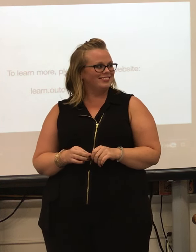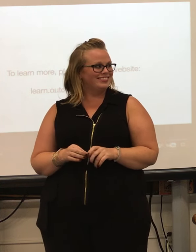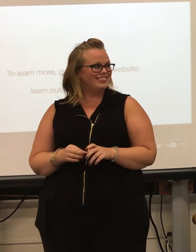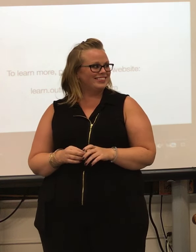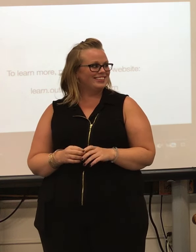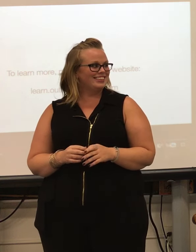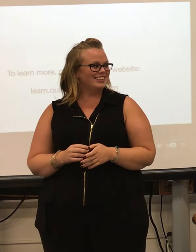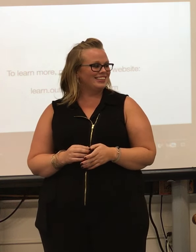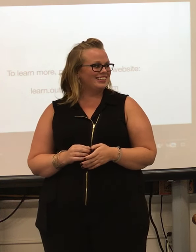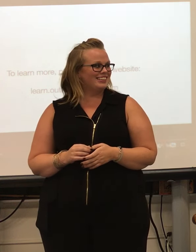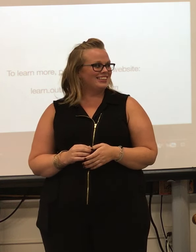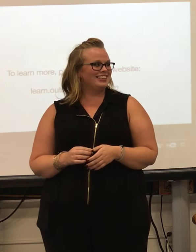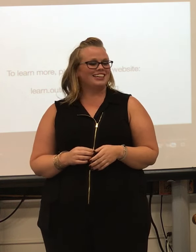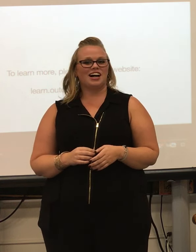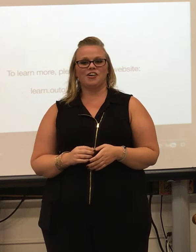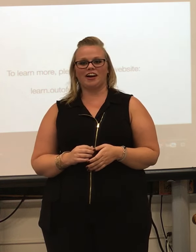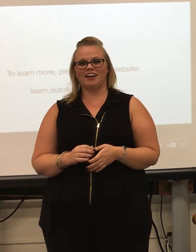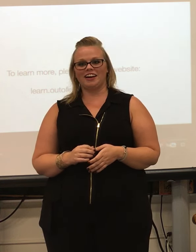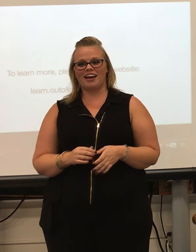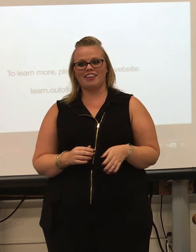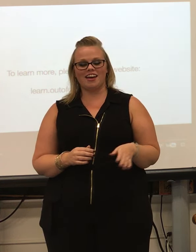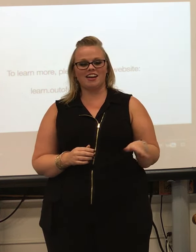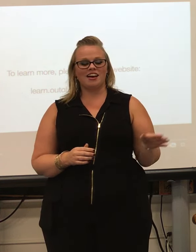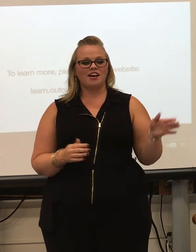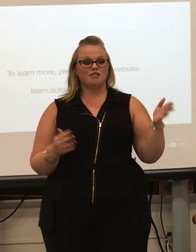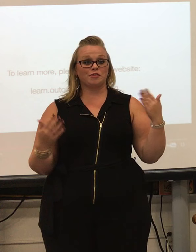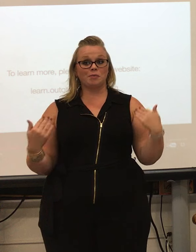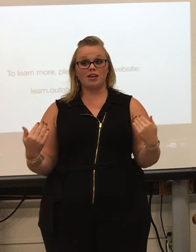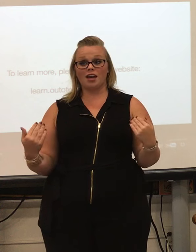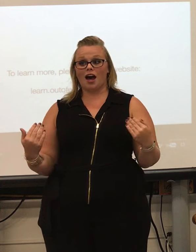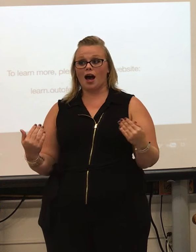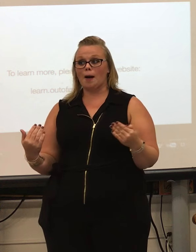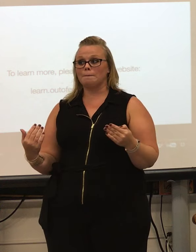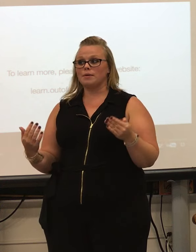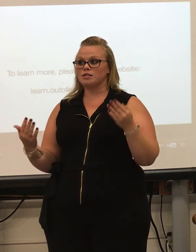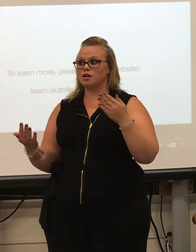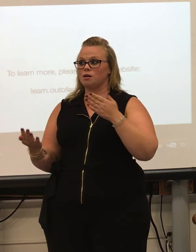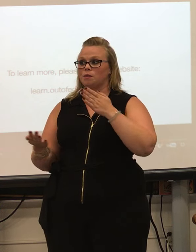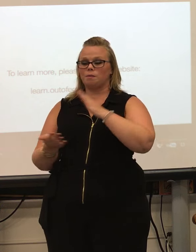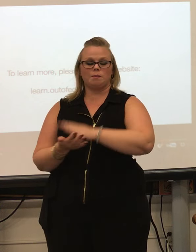school. So it's a good preview. Okay, and then for me,